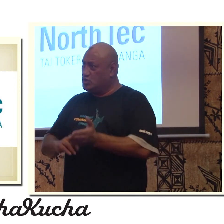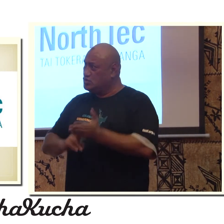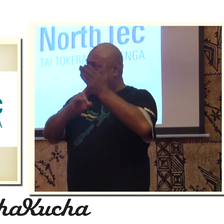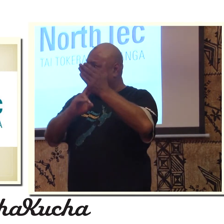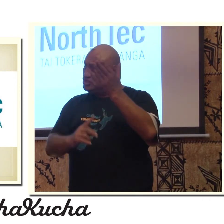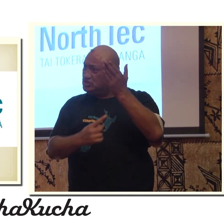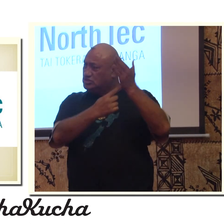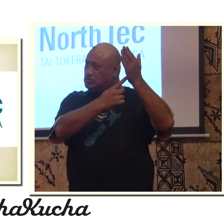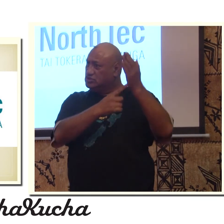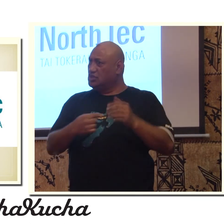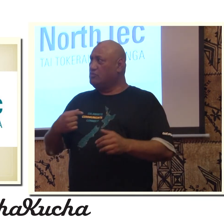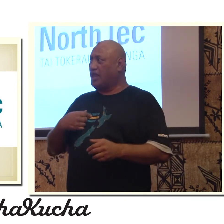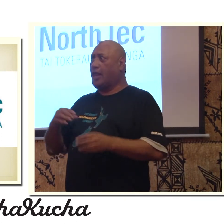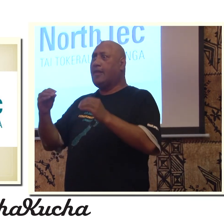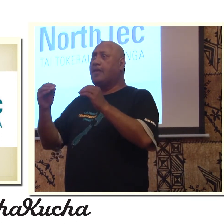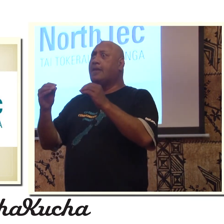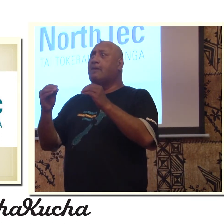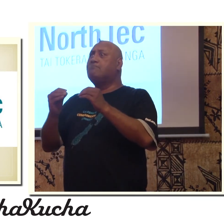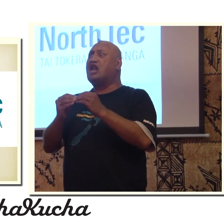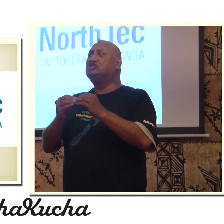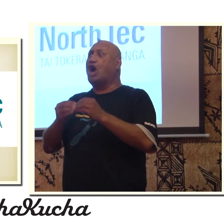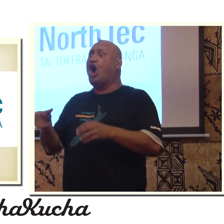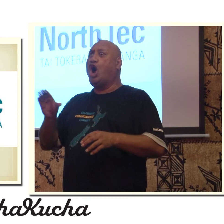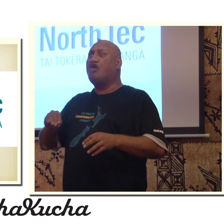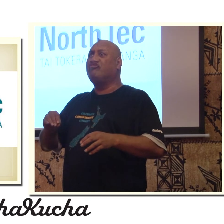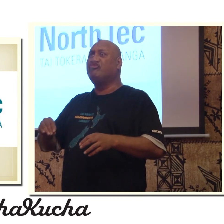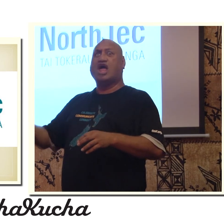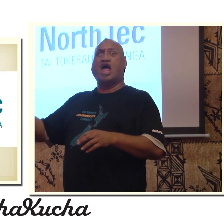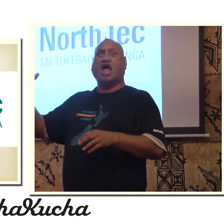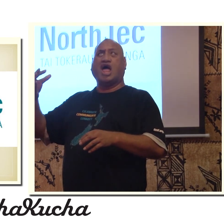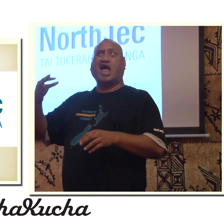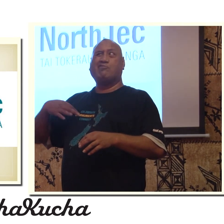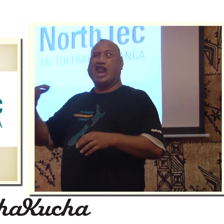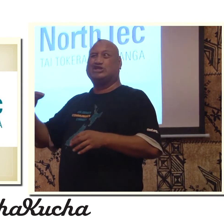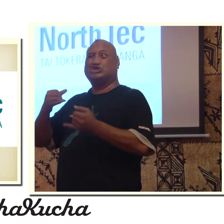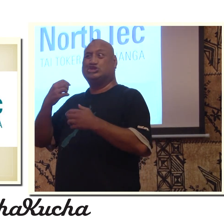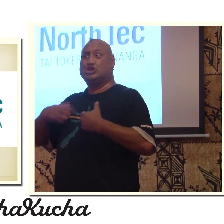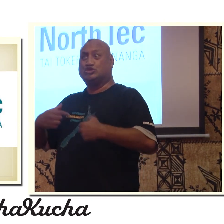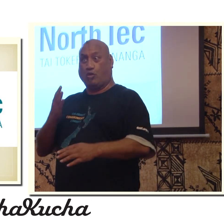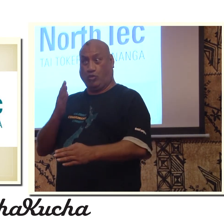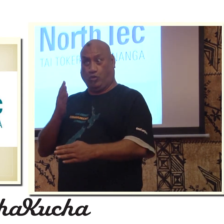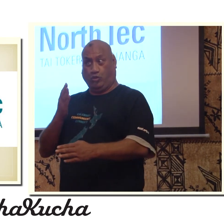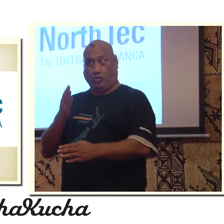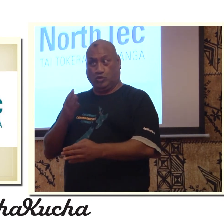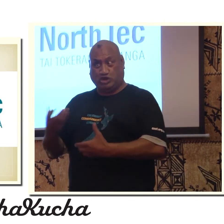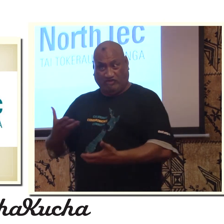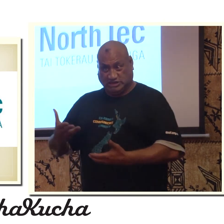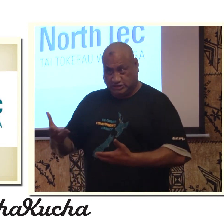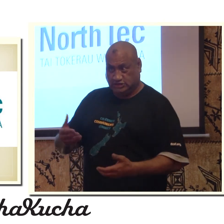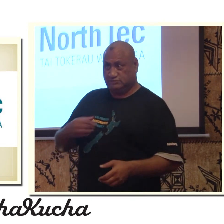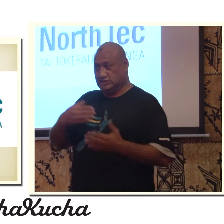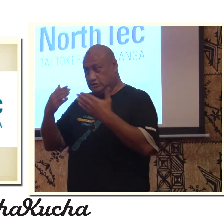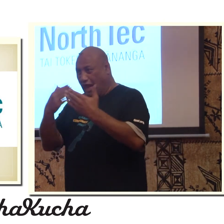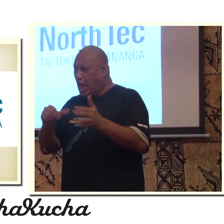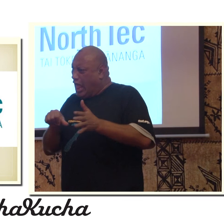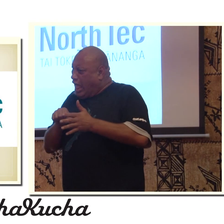Now, if you're listening to me now, well, one of what I'm doing now is I've just